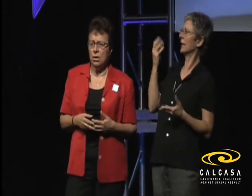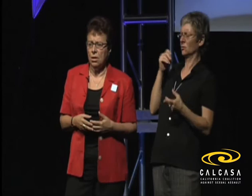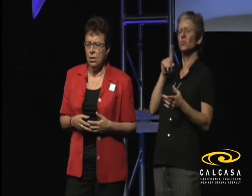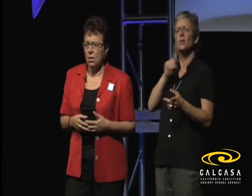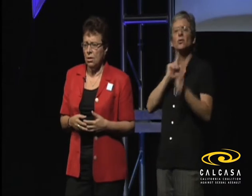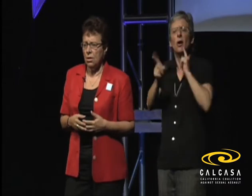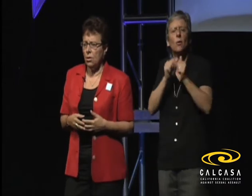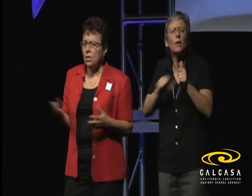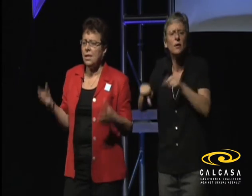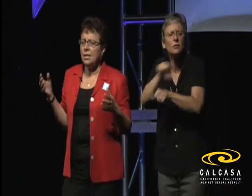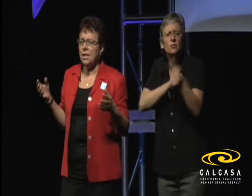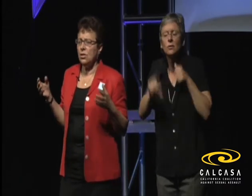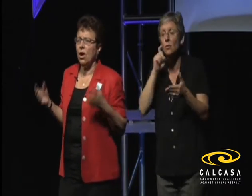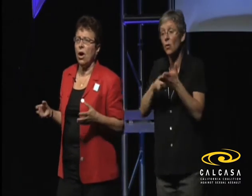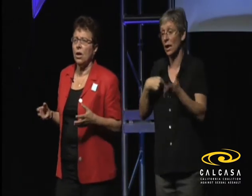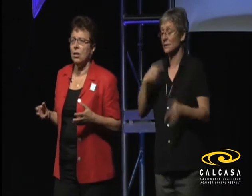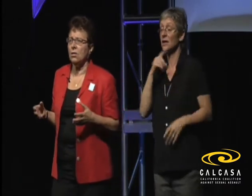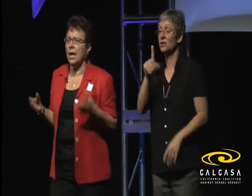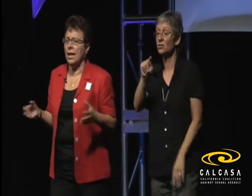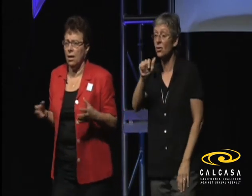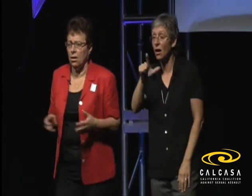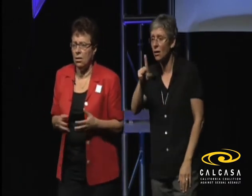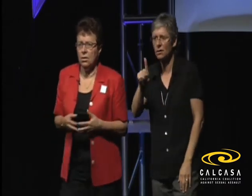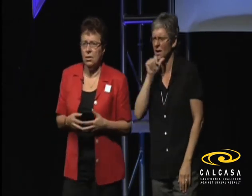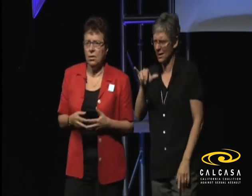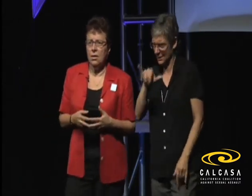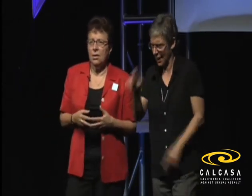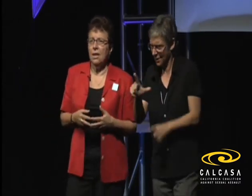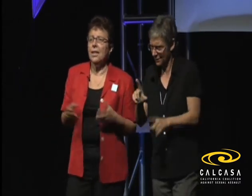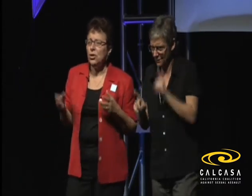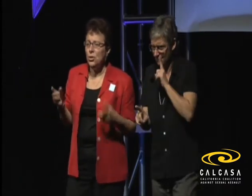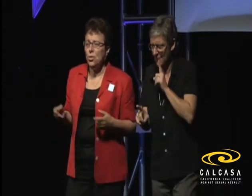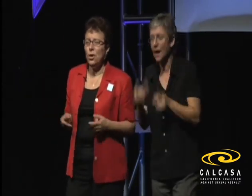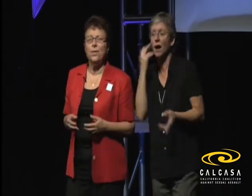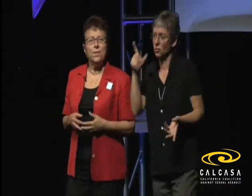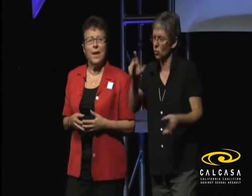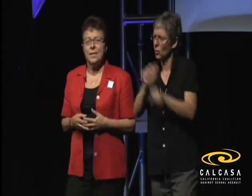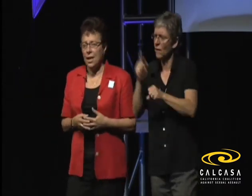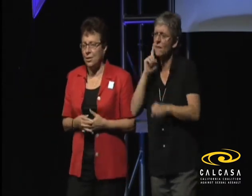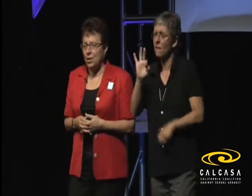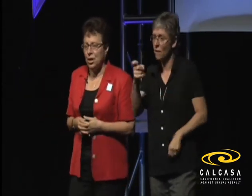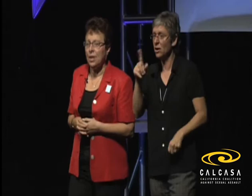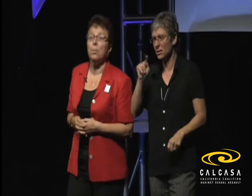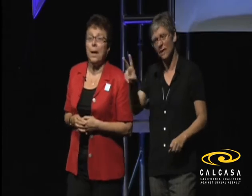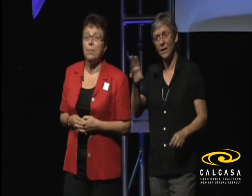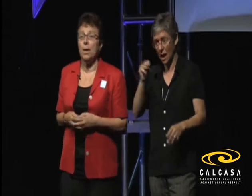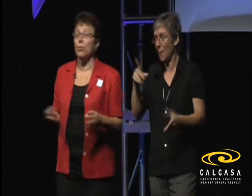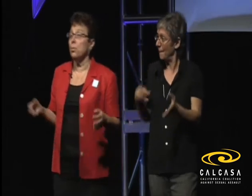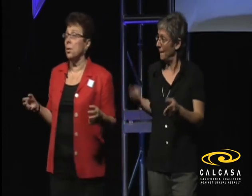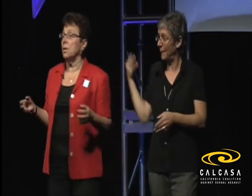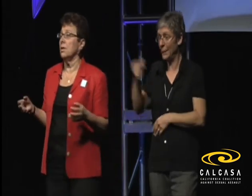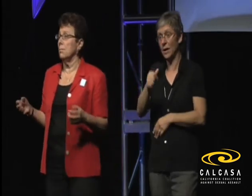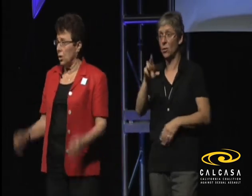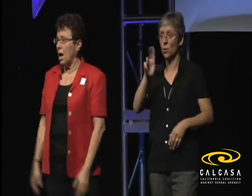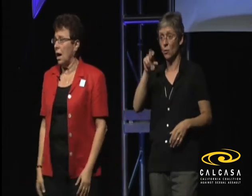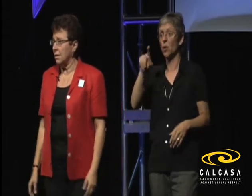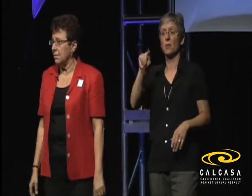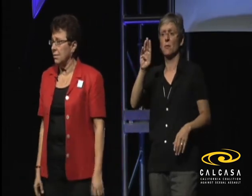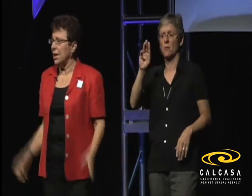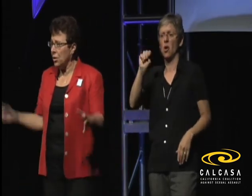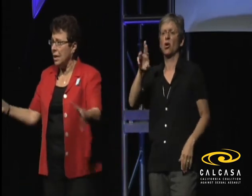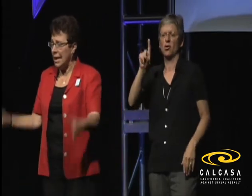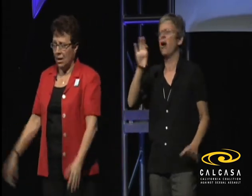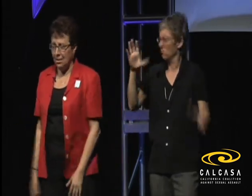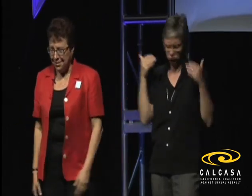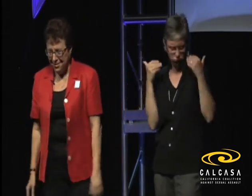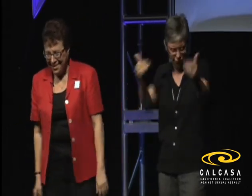each other. Notice I said talk, not yell. Unless you work for Fox Television and are paid by Rupert Murdoch,